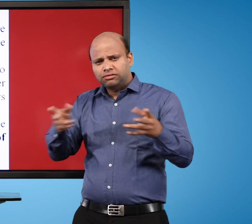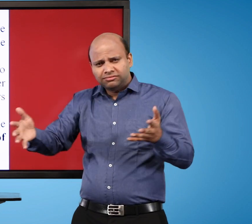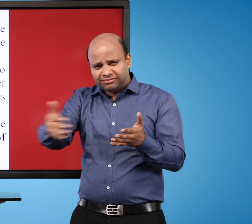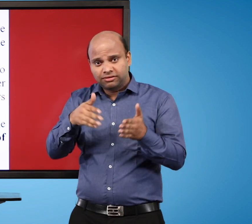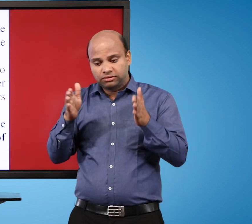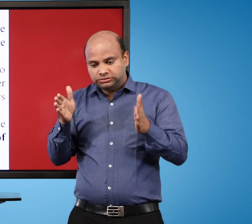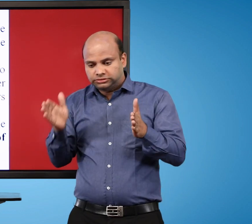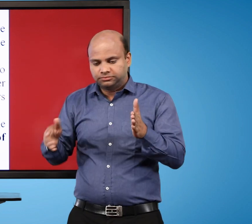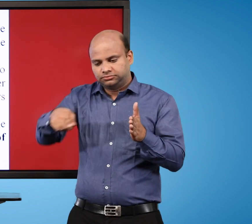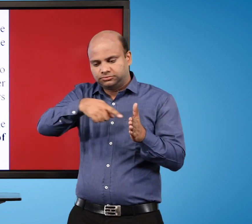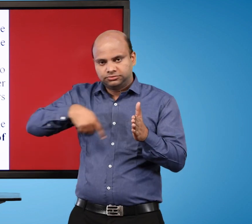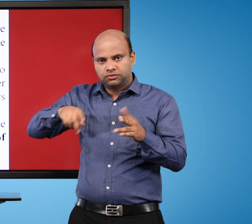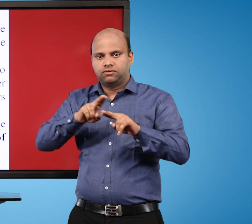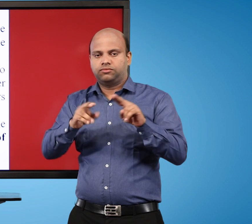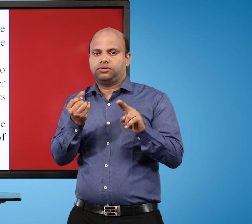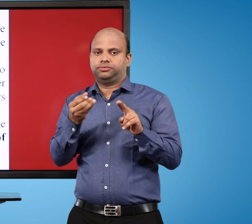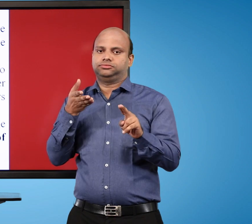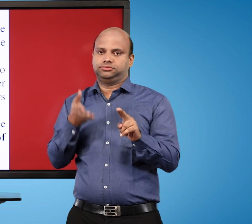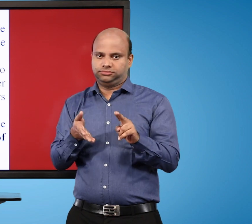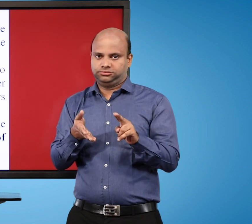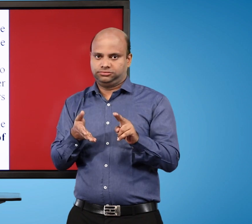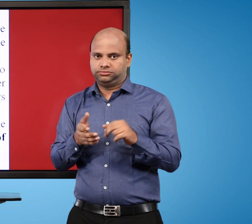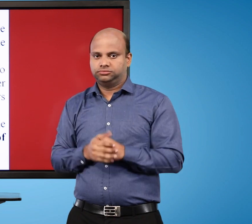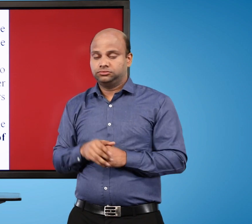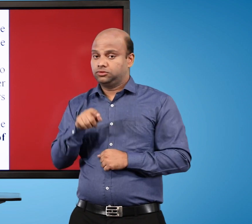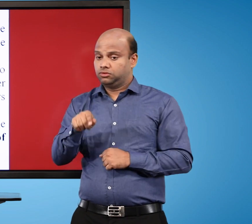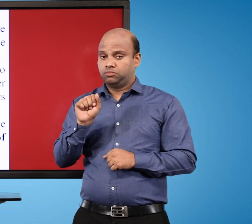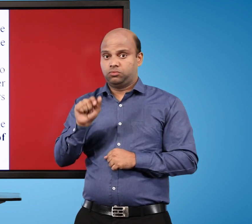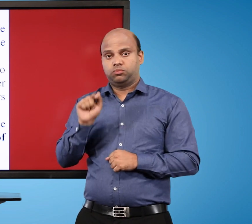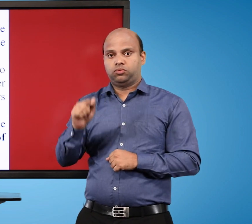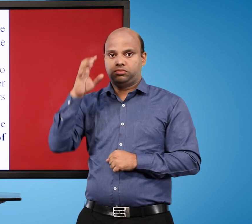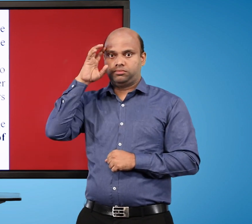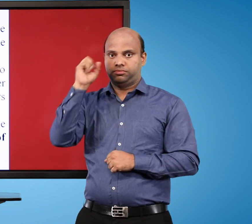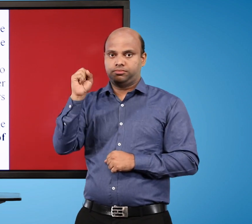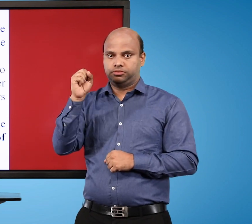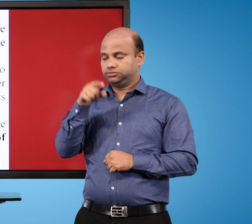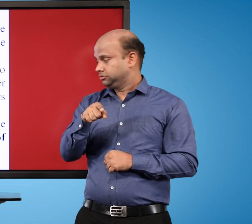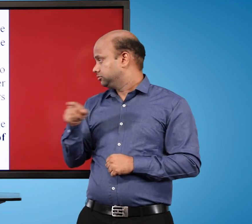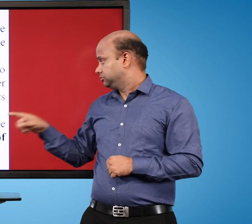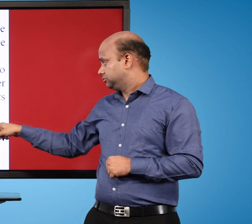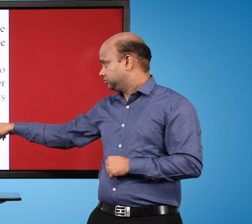That is, the collection of whole numbers is closed under addition.